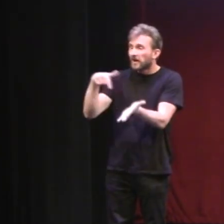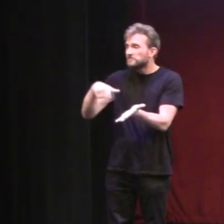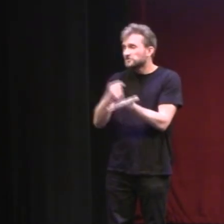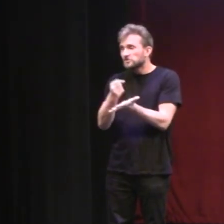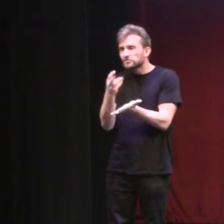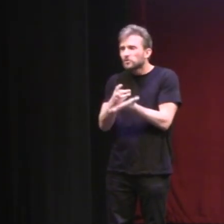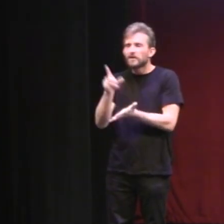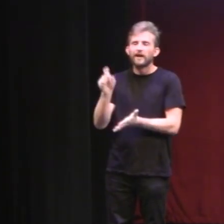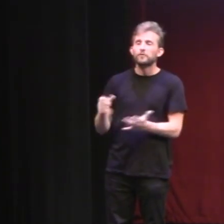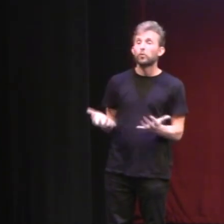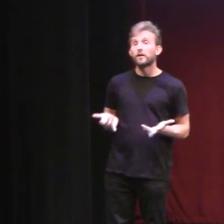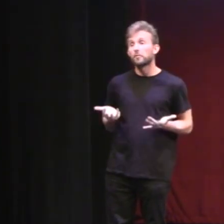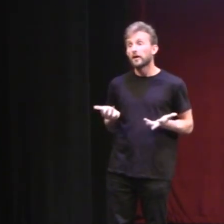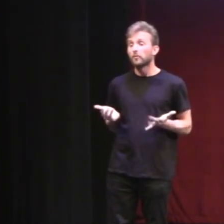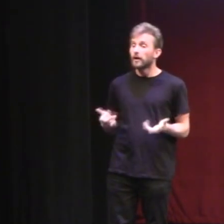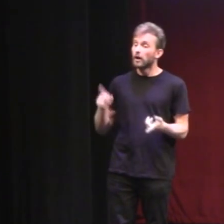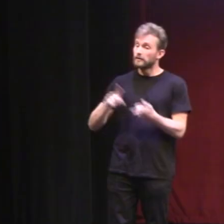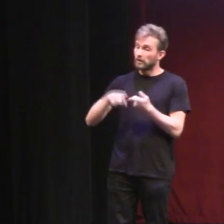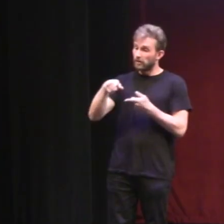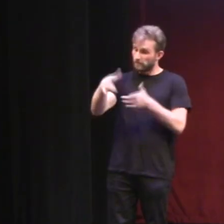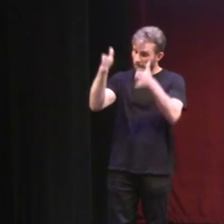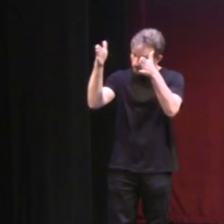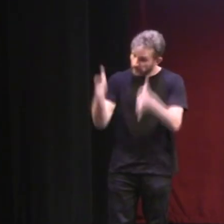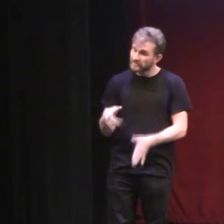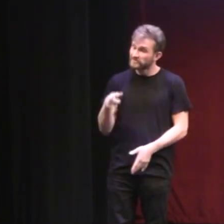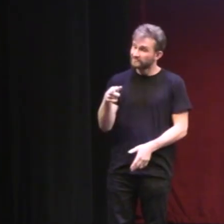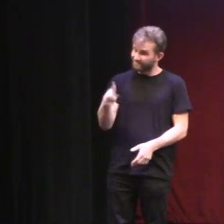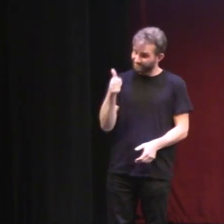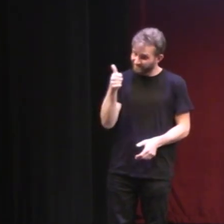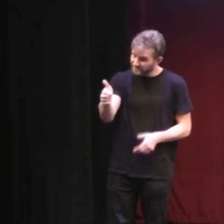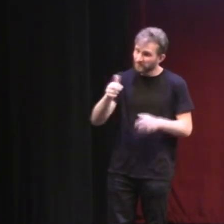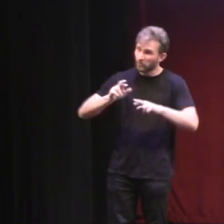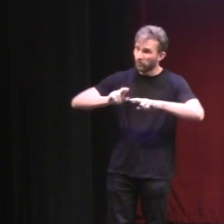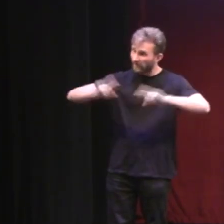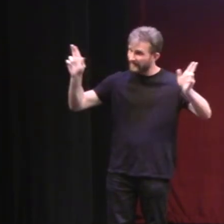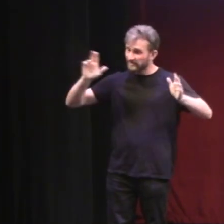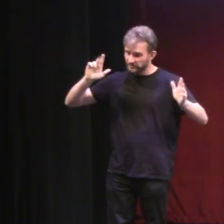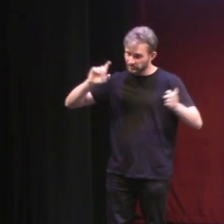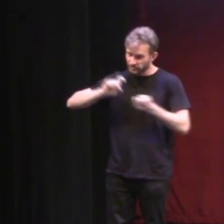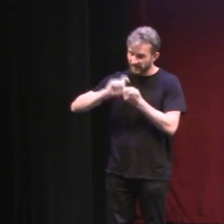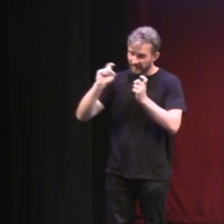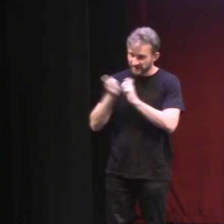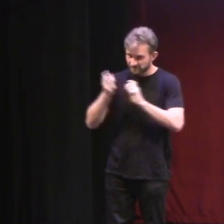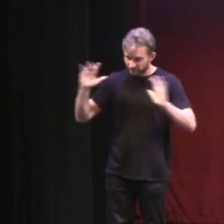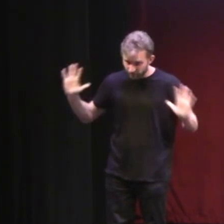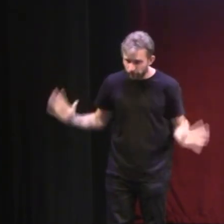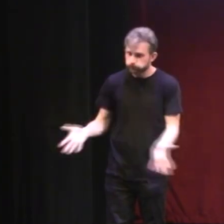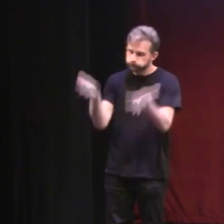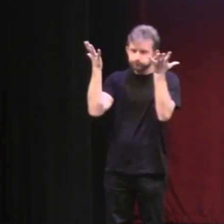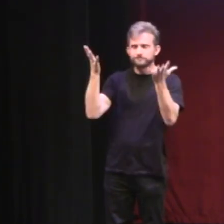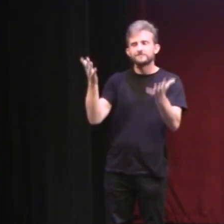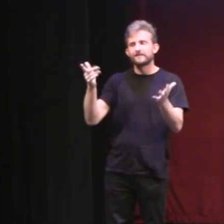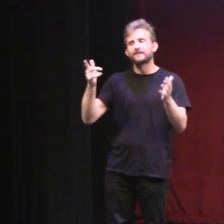Because again, you can lead a horse to water, but you can't make it drink. I can't make her want to do better things.